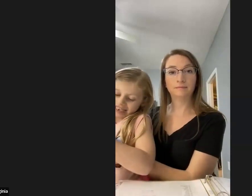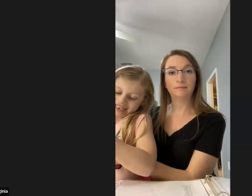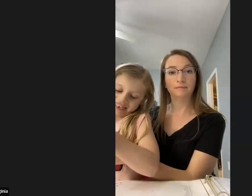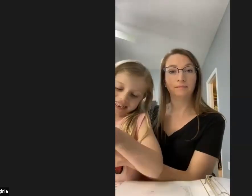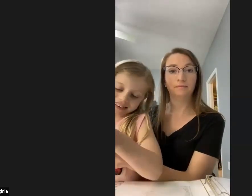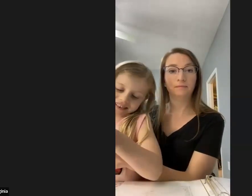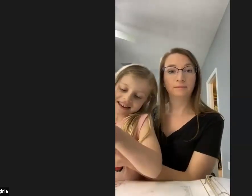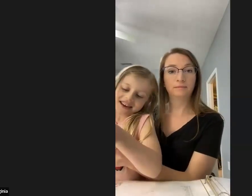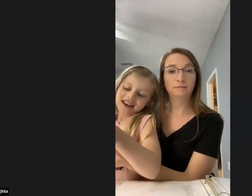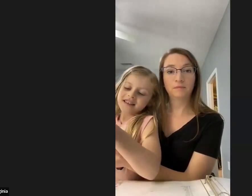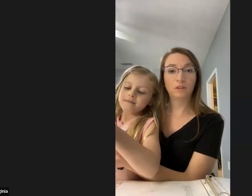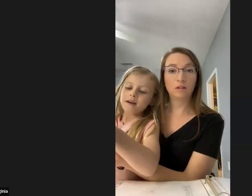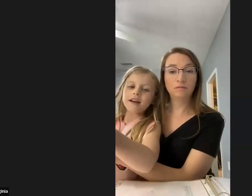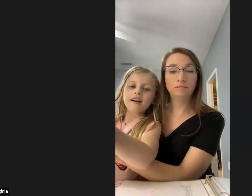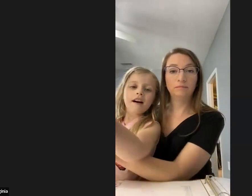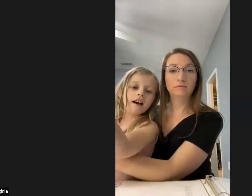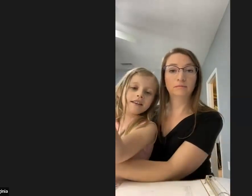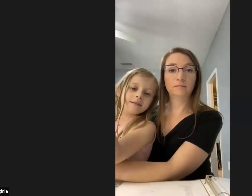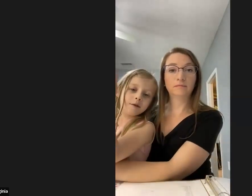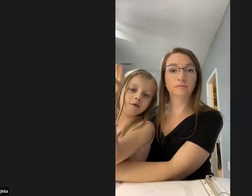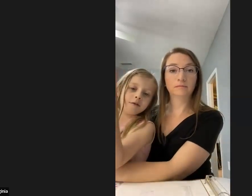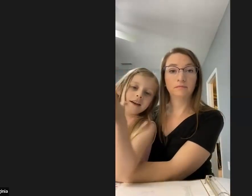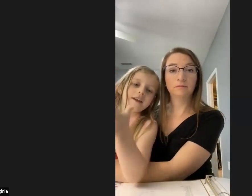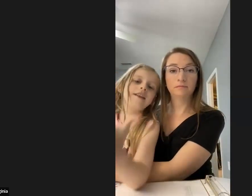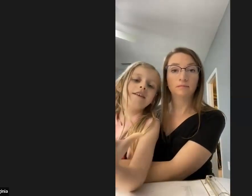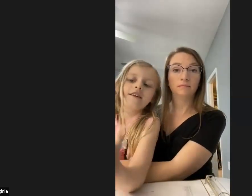Mine. It's No? not Osmo.